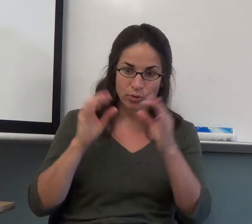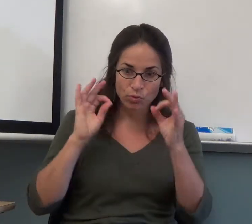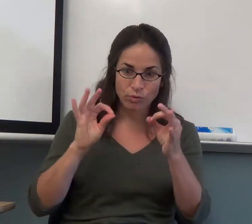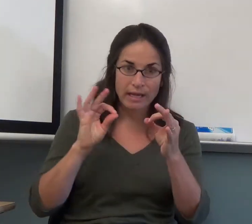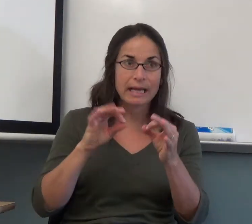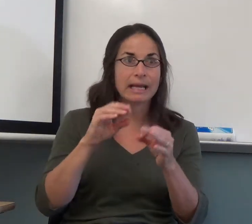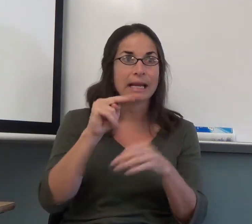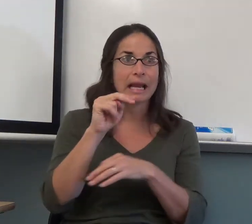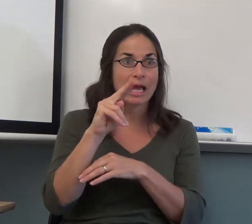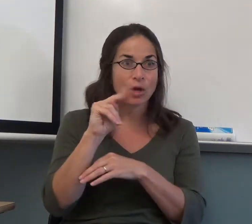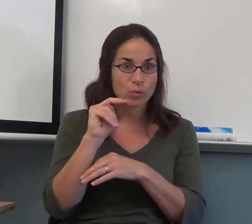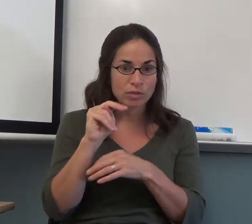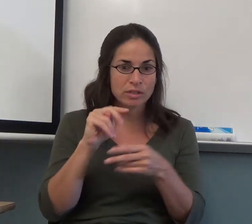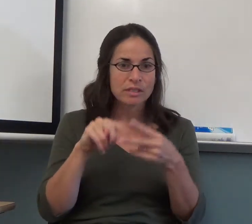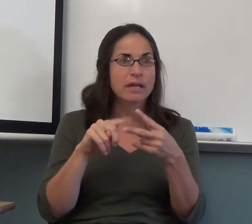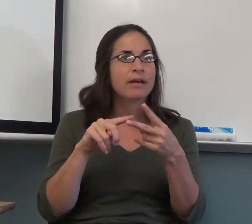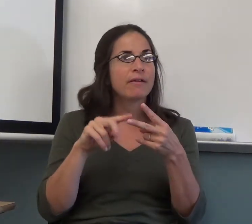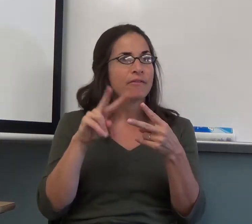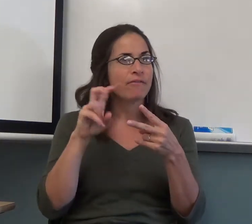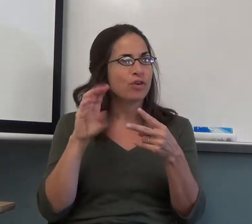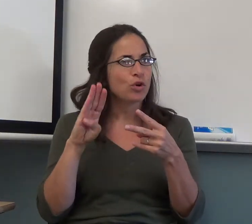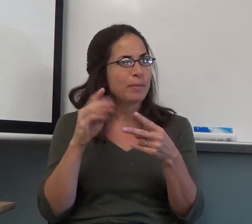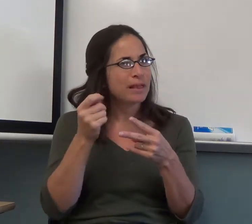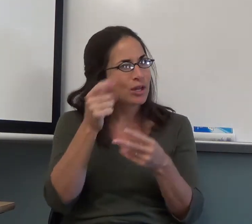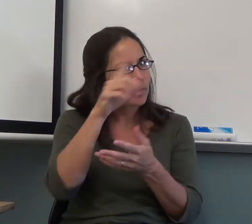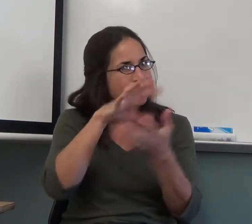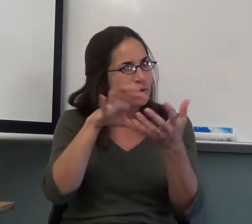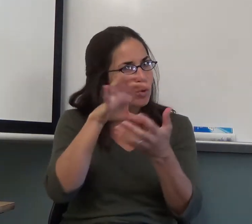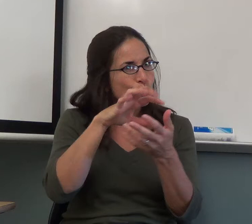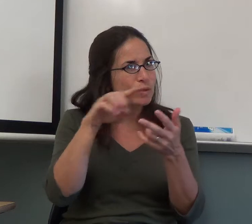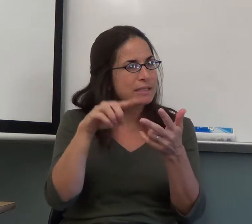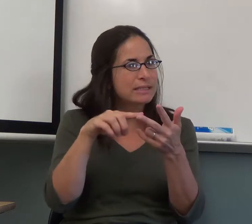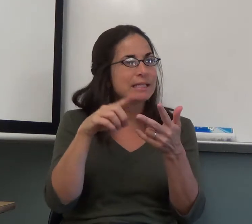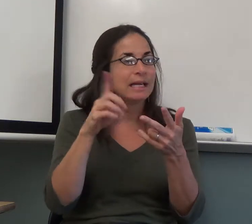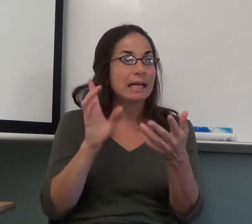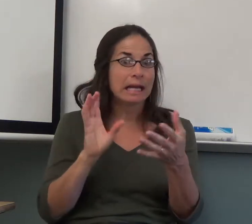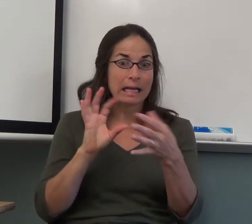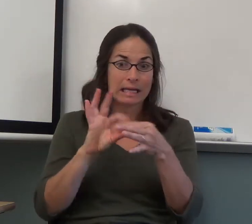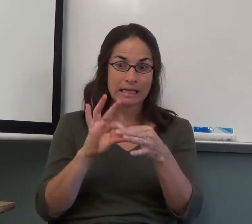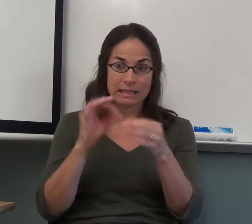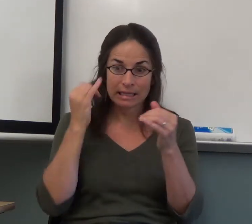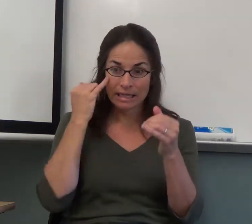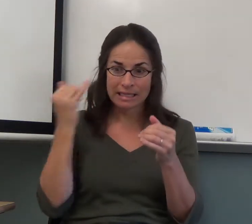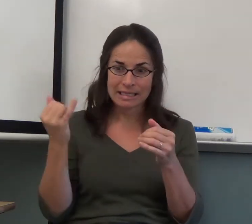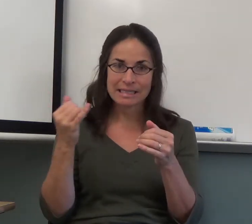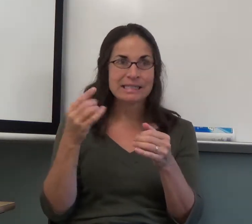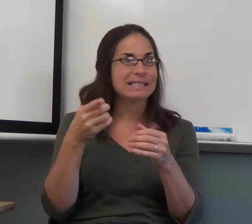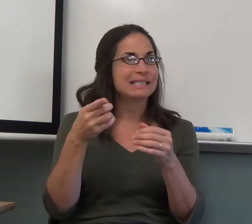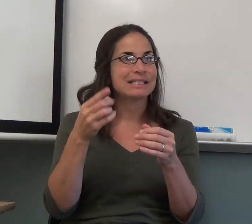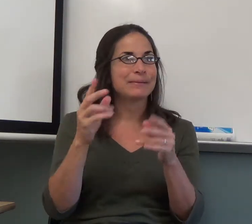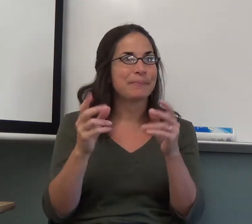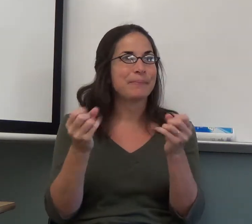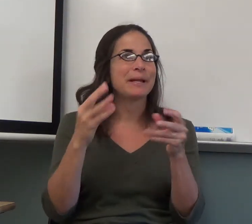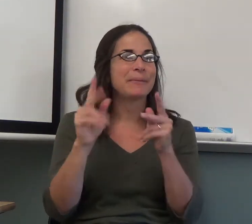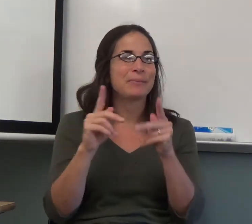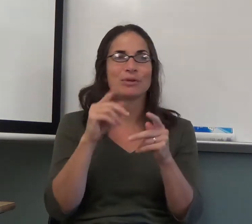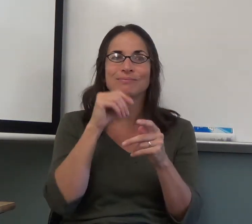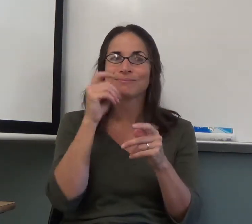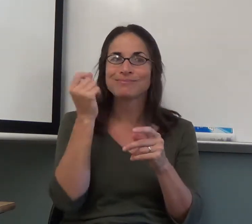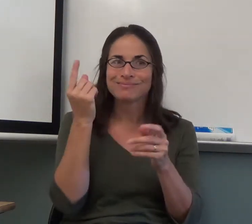with verbs. And then we kind of dropped off when it came to connecting ideas. So we are connecting these